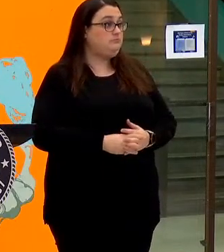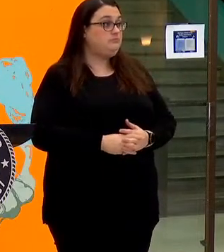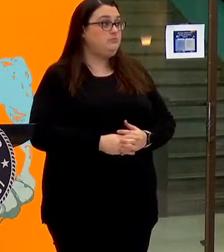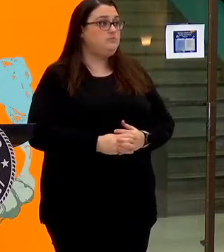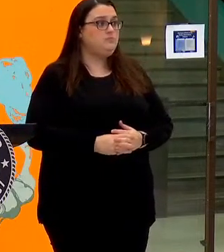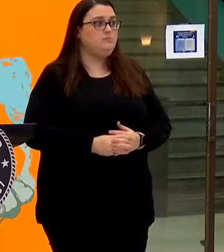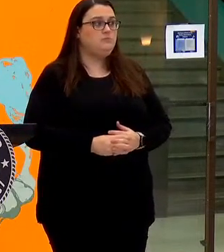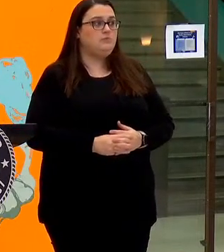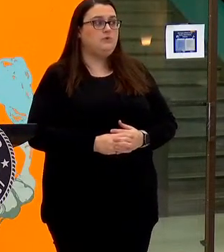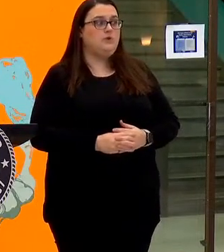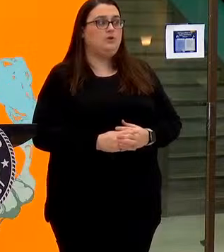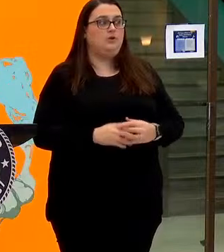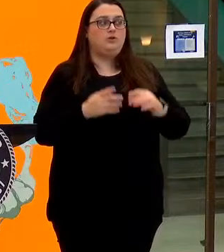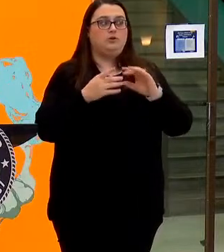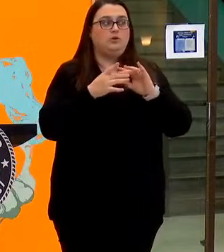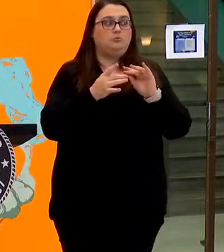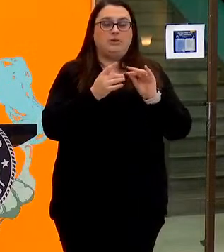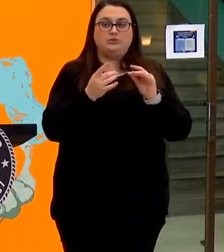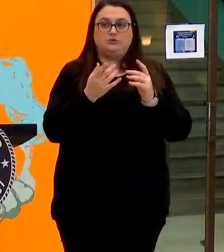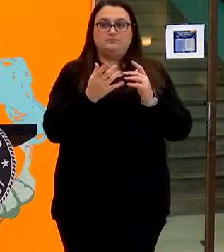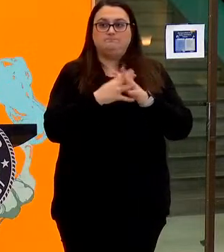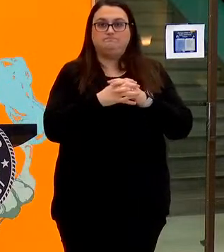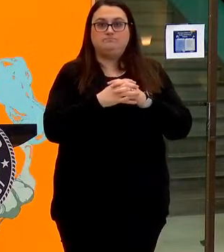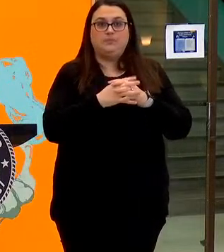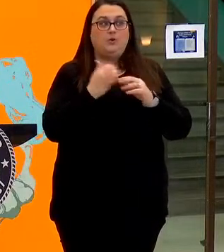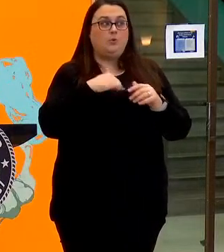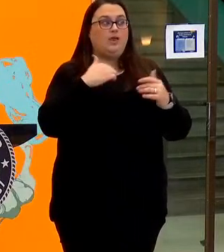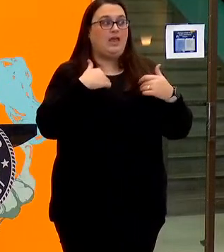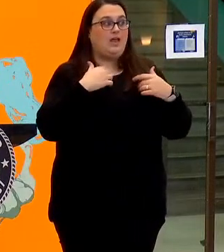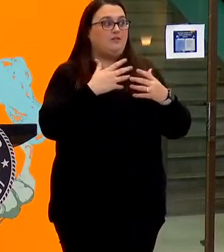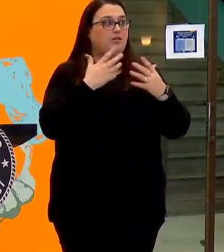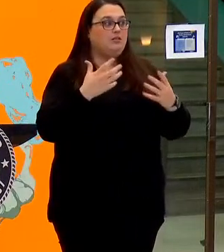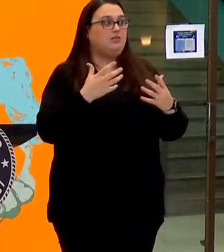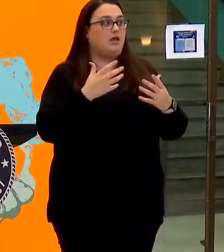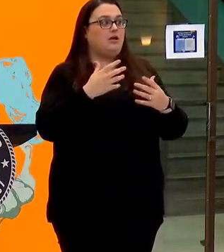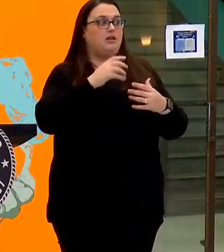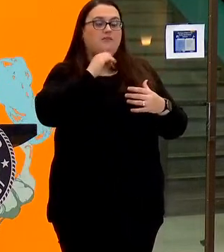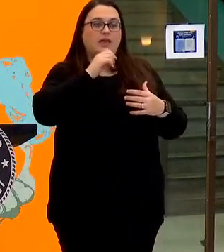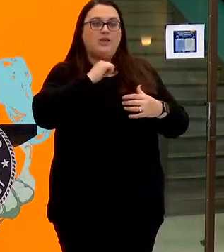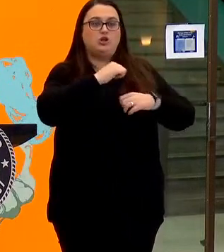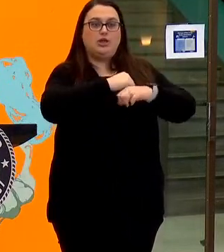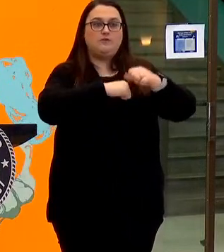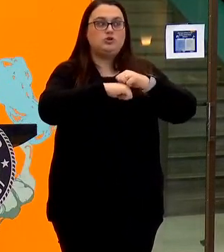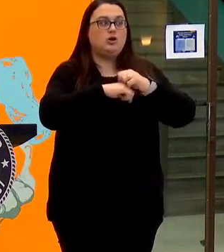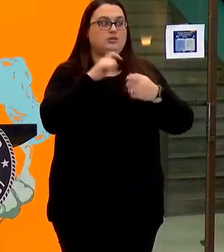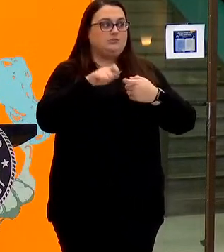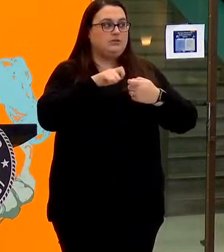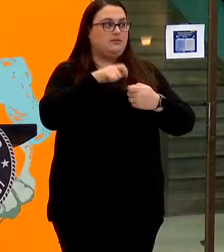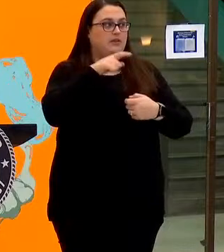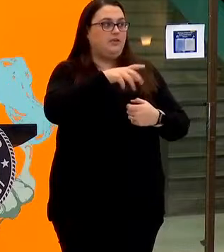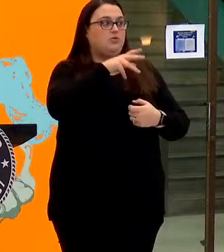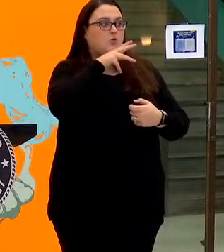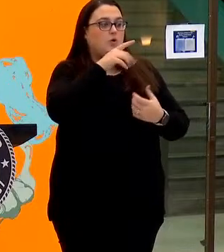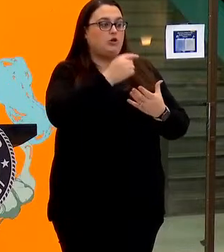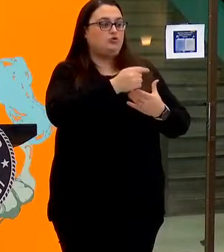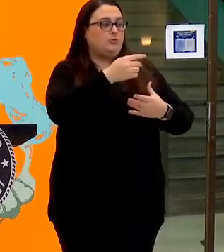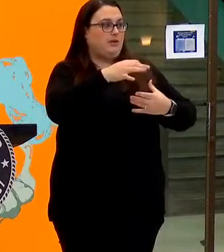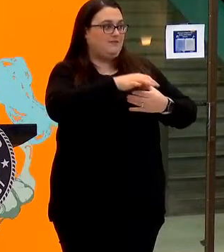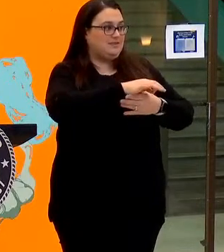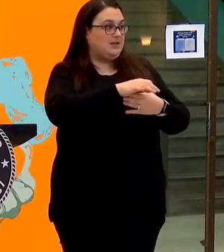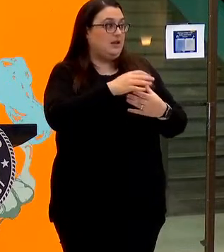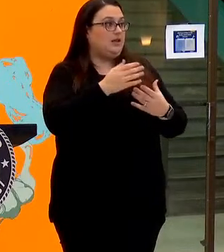Yes, you mentioned earlier that we do have a lot of aging infrastructure, particularly at that water treatment